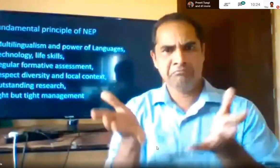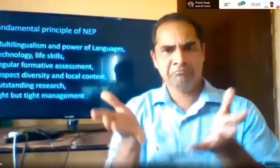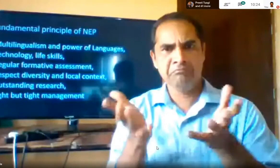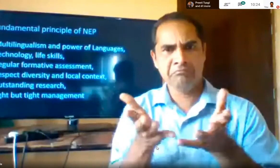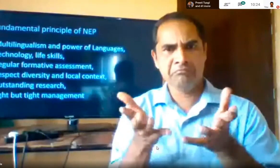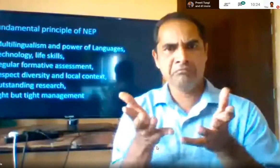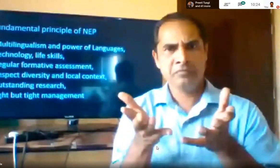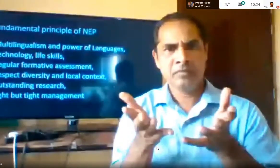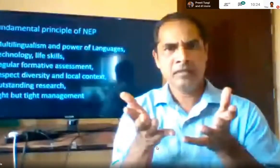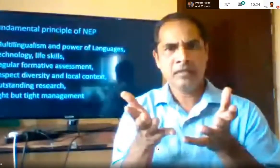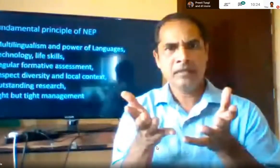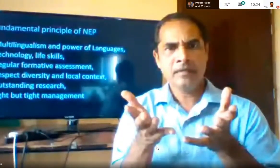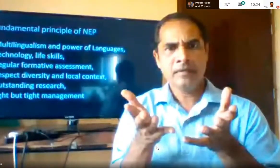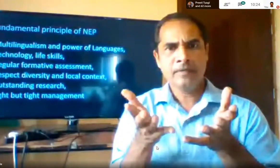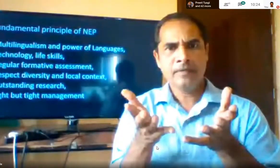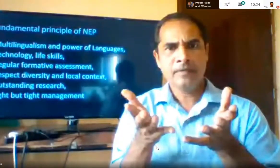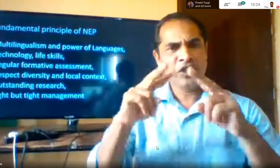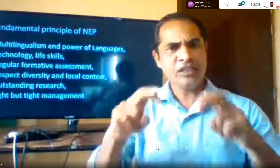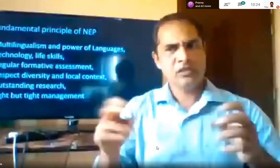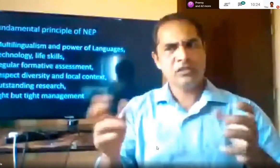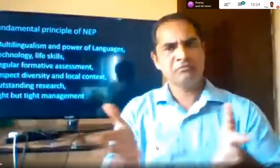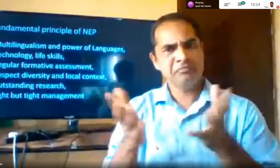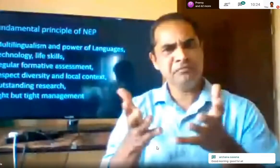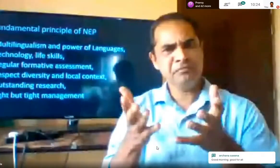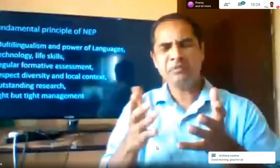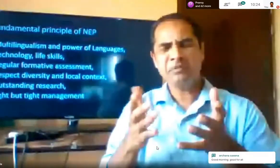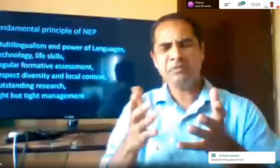So research is really important. We have to encourage researchers.